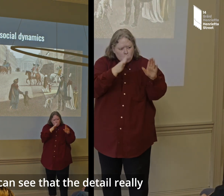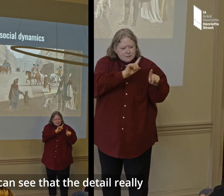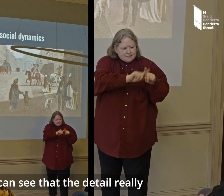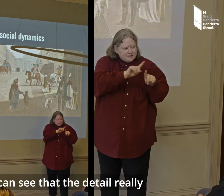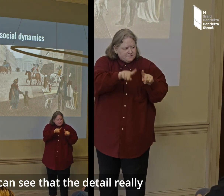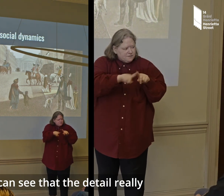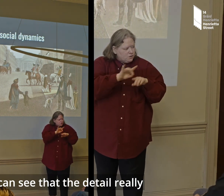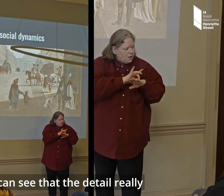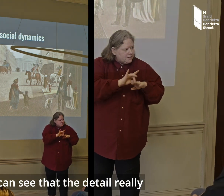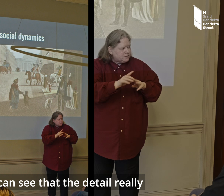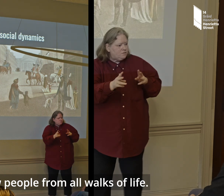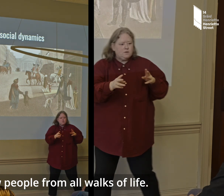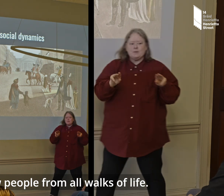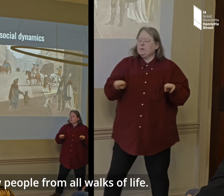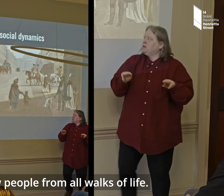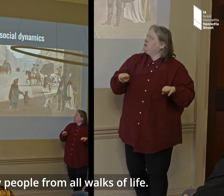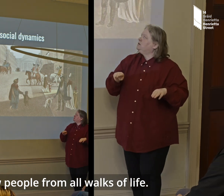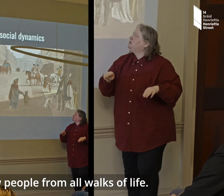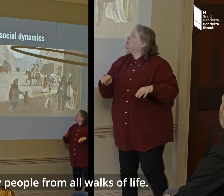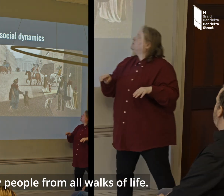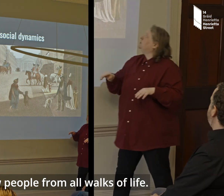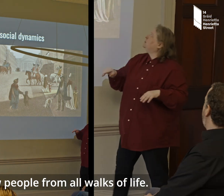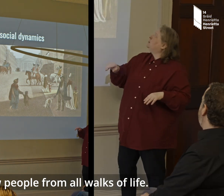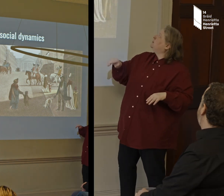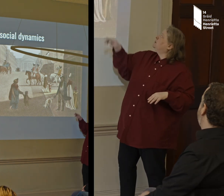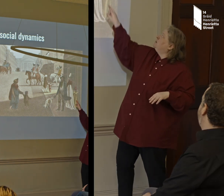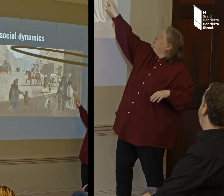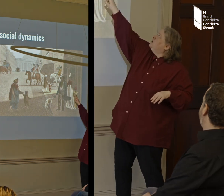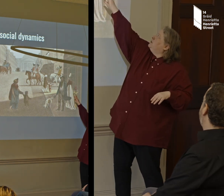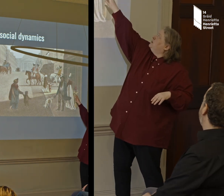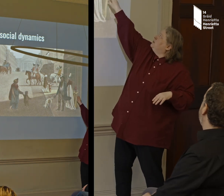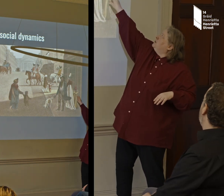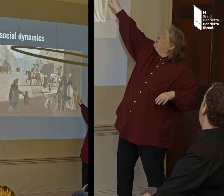And you can see that the detail really does show people from all walks of life.